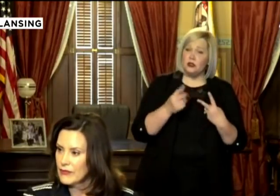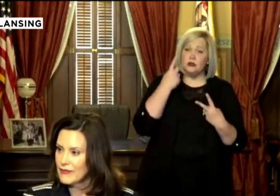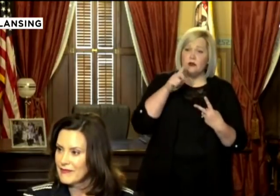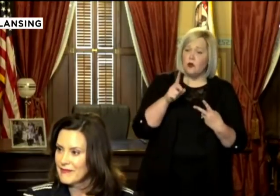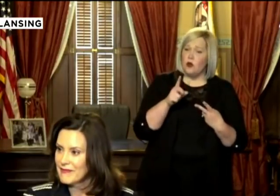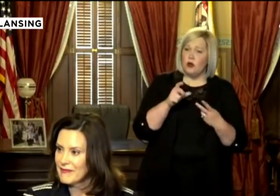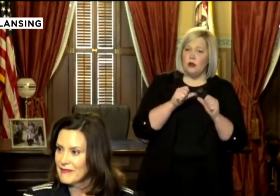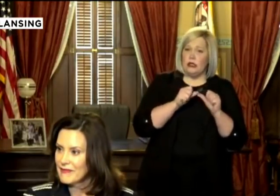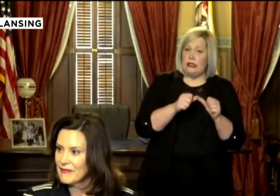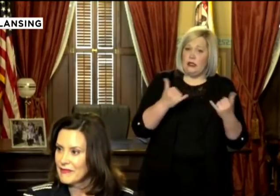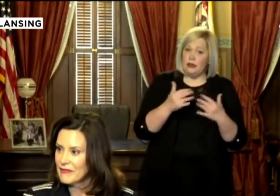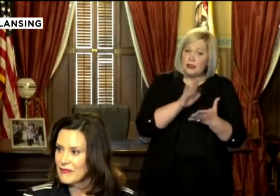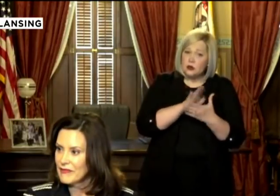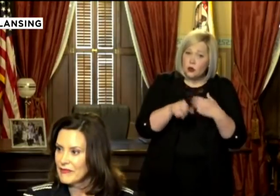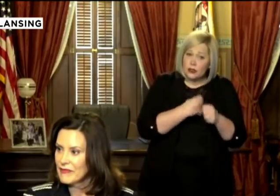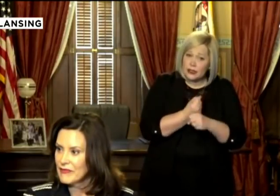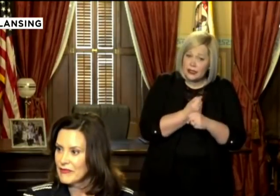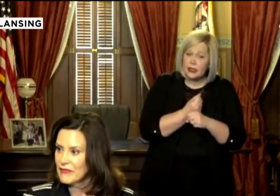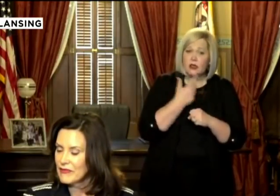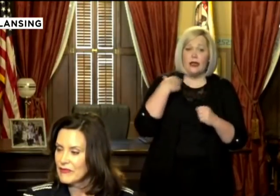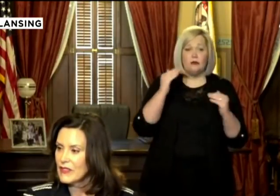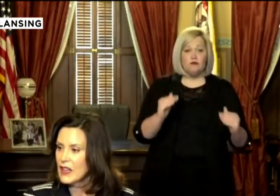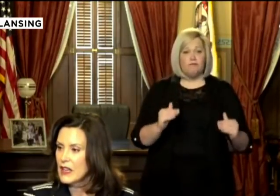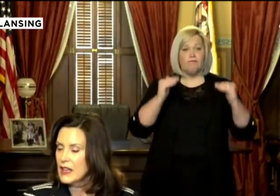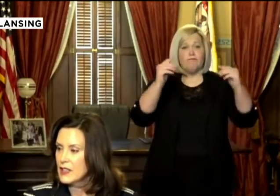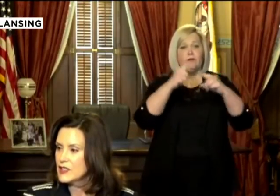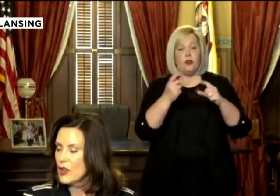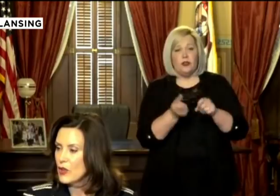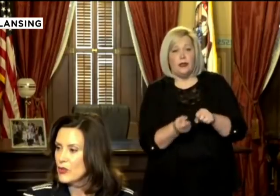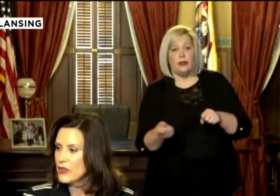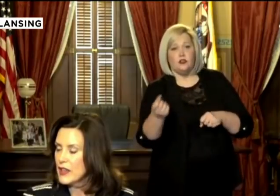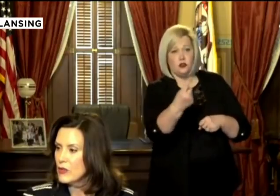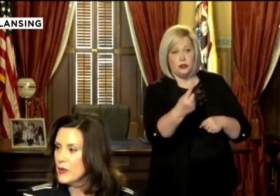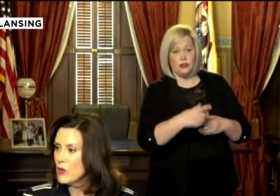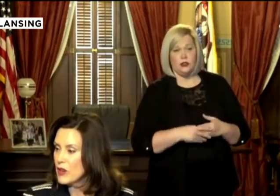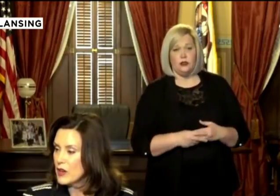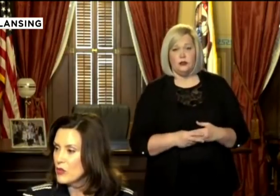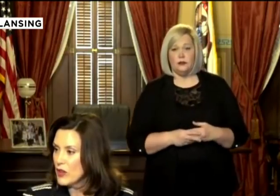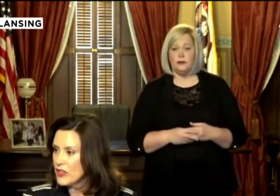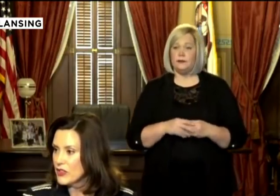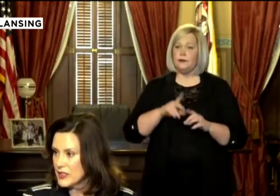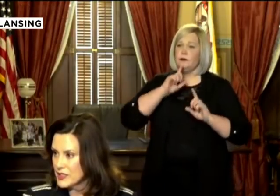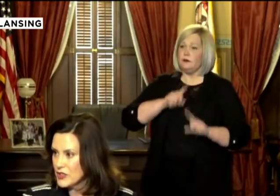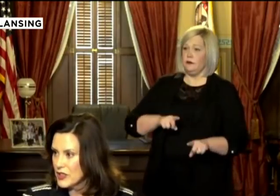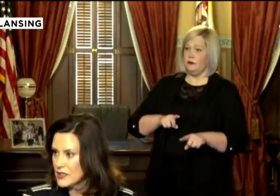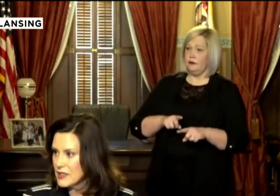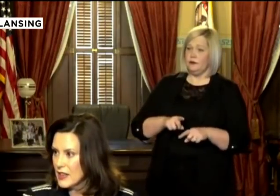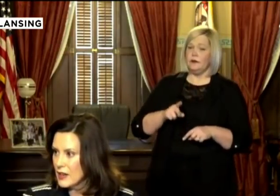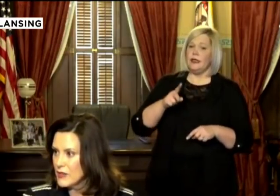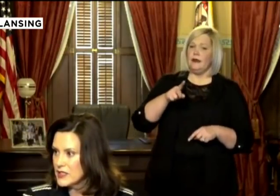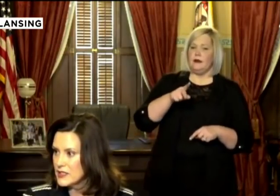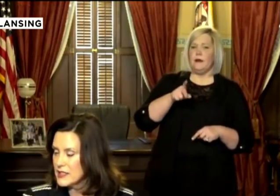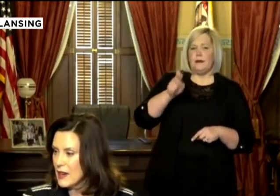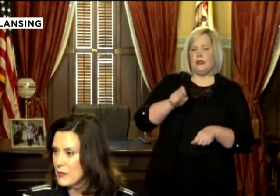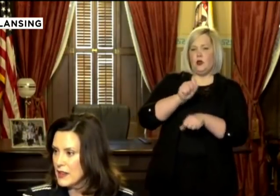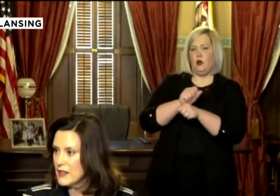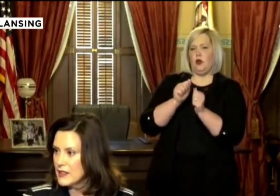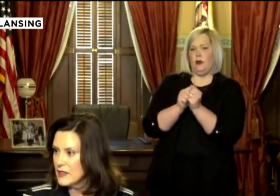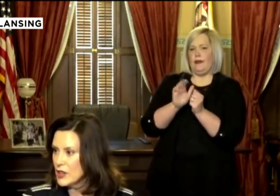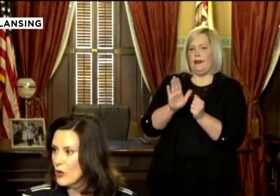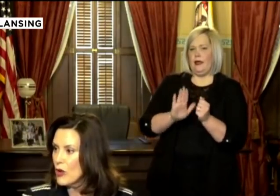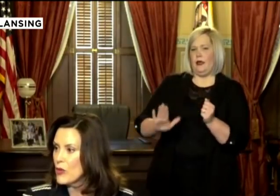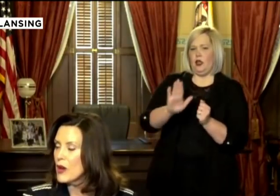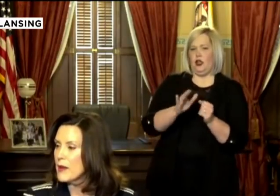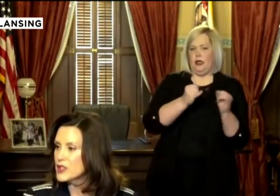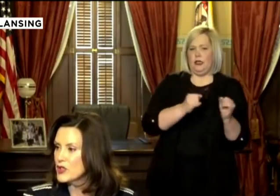of continuing this school year and then advancing to the next school year? Yeah, so they will be working with their districts. This does not